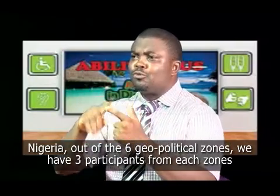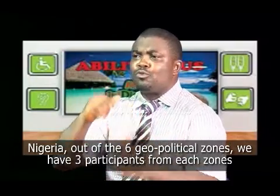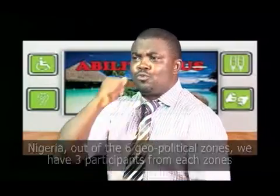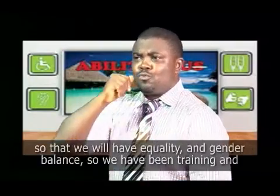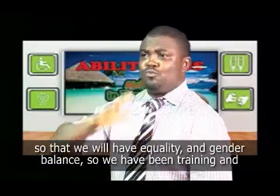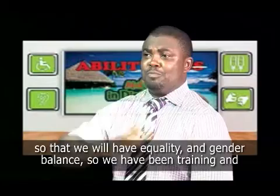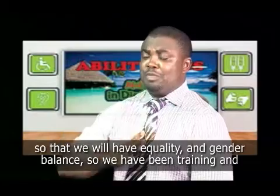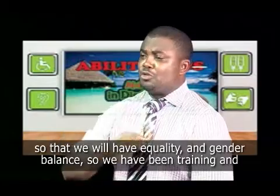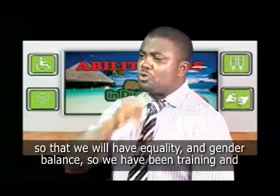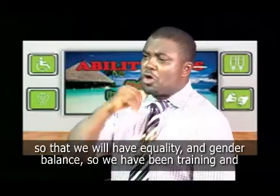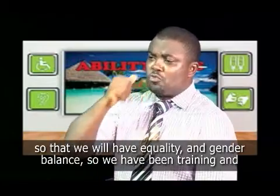so that we will have